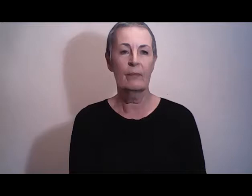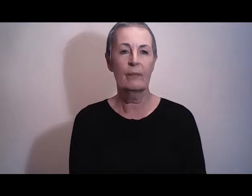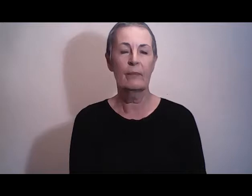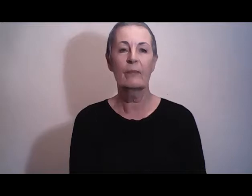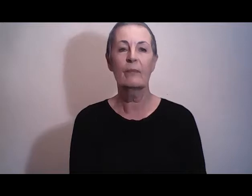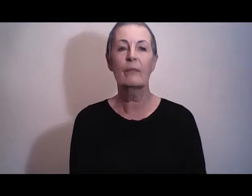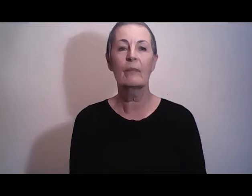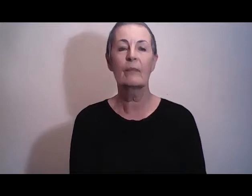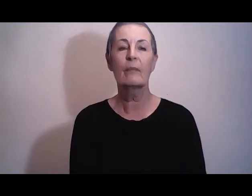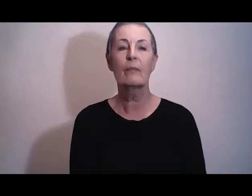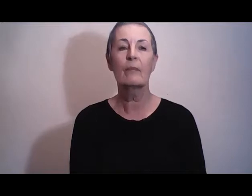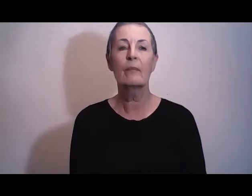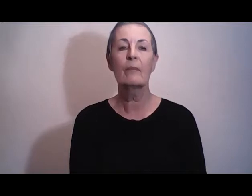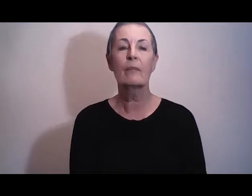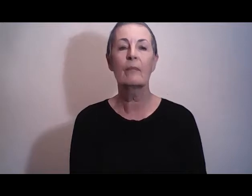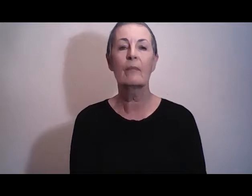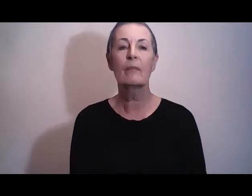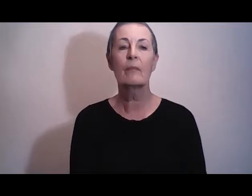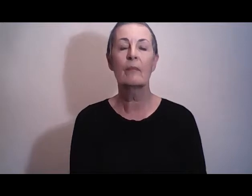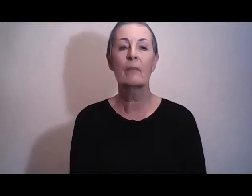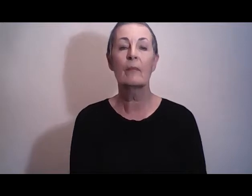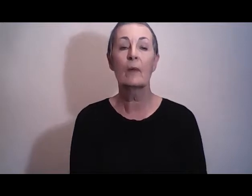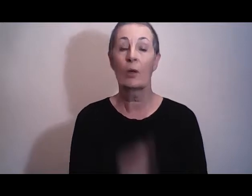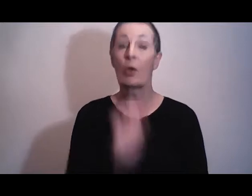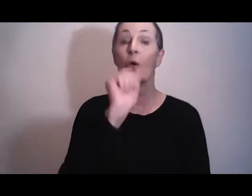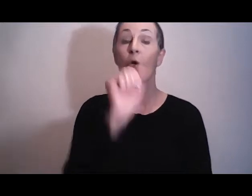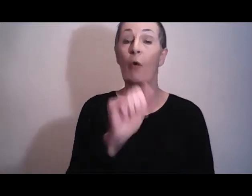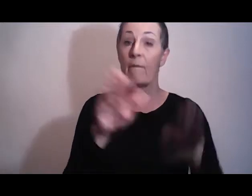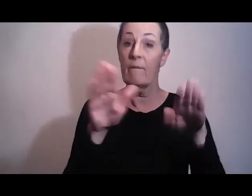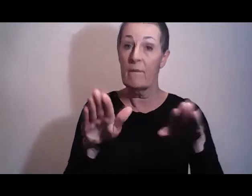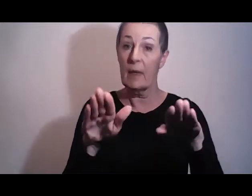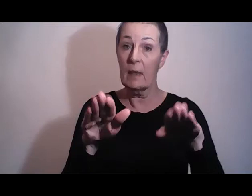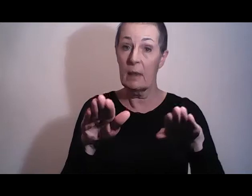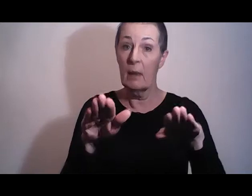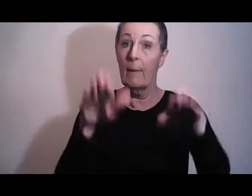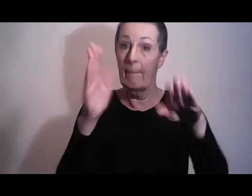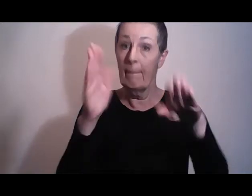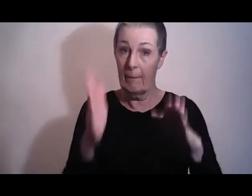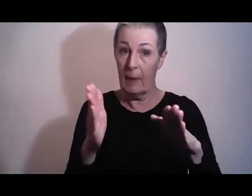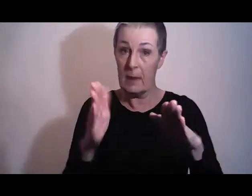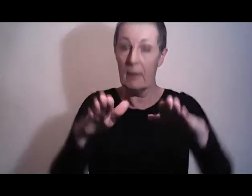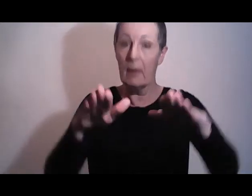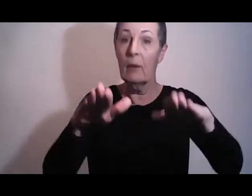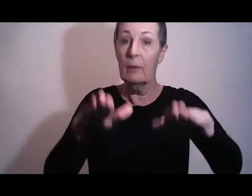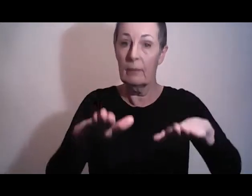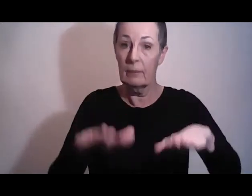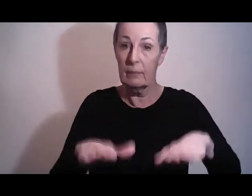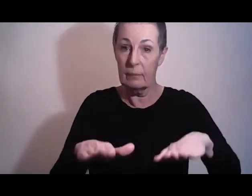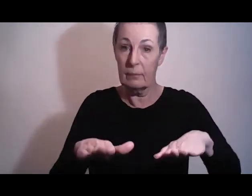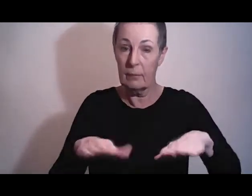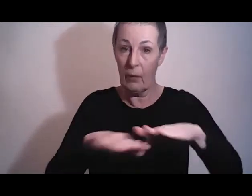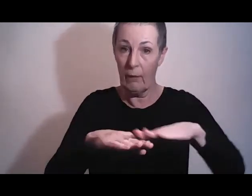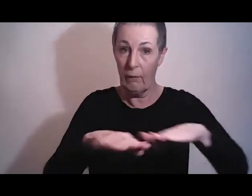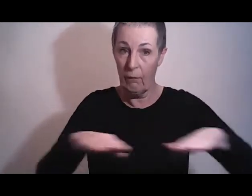Make sure that you feel the soles of your feet firmly planted on the ground. Remember the roots,